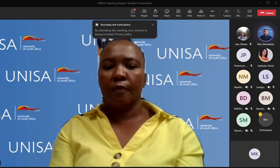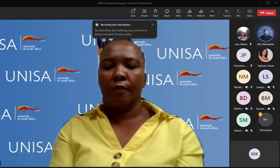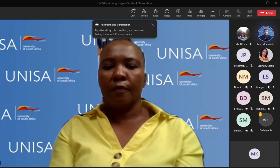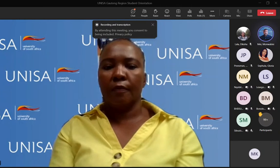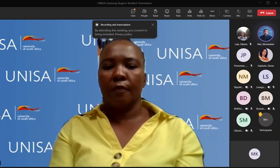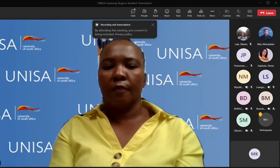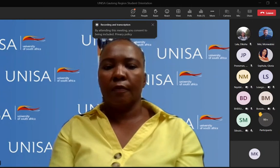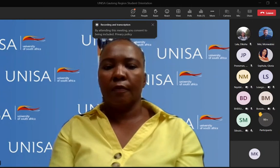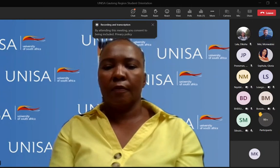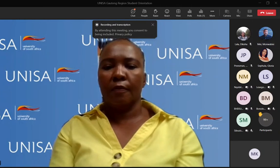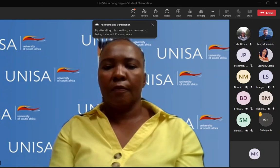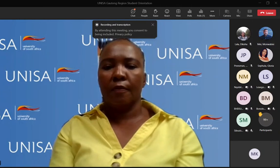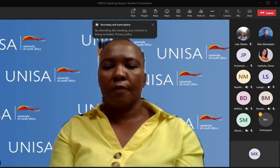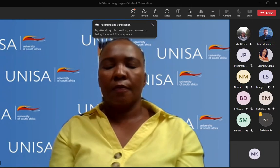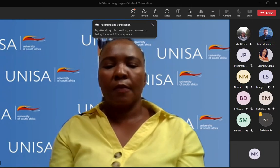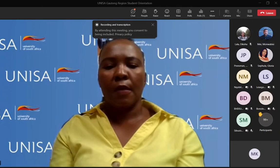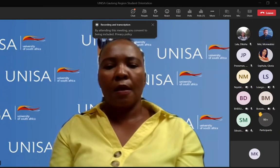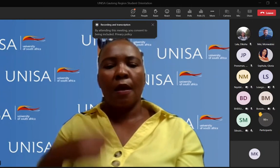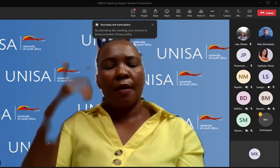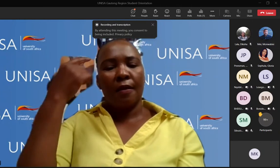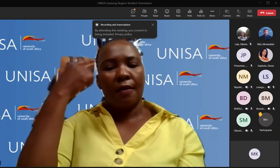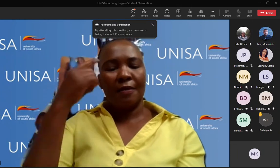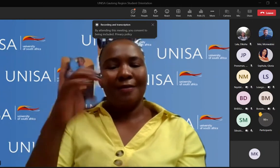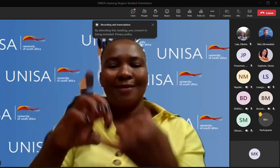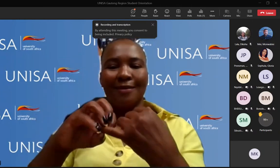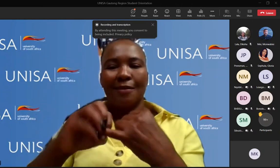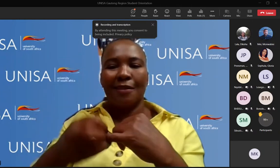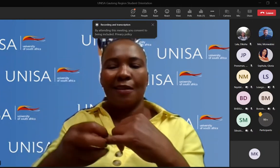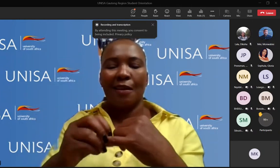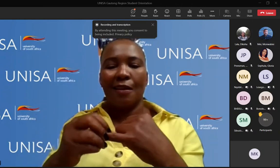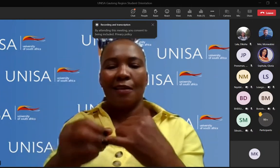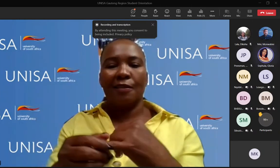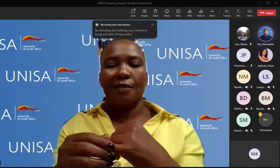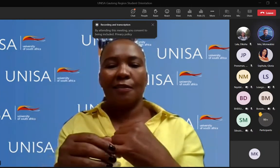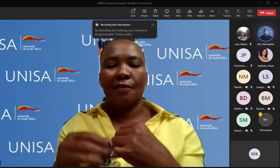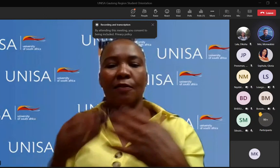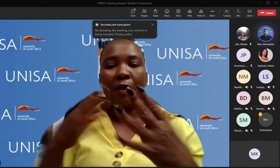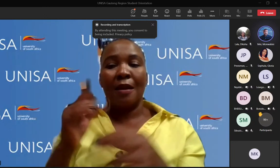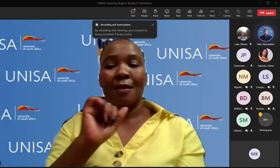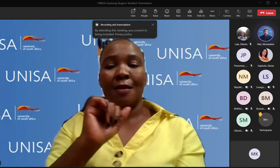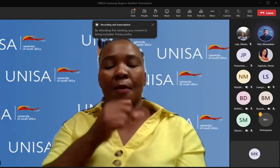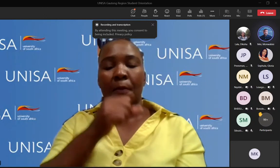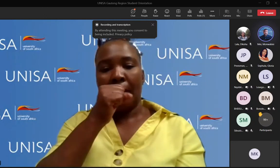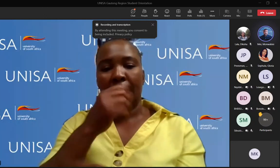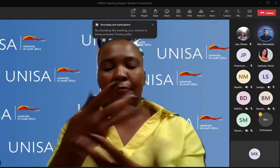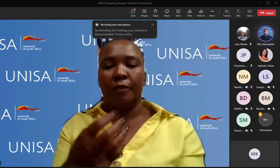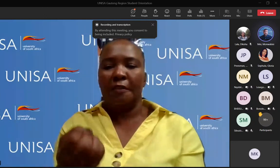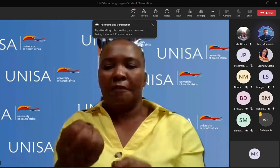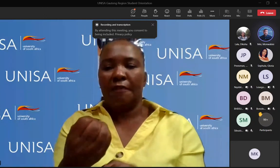I think she's still trying to unmute oh okay let us give you a moment